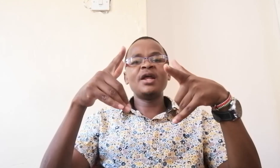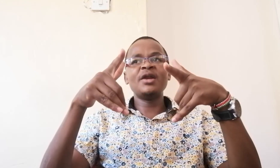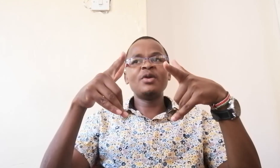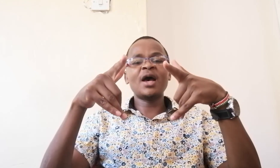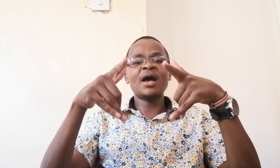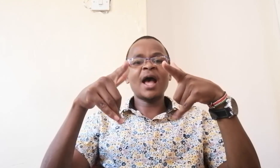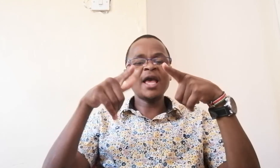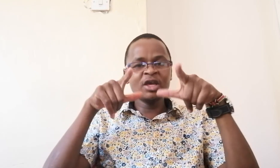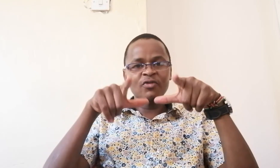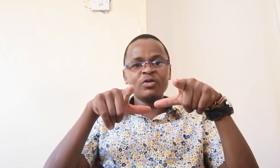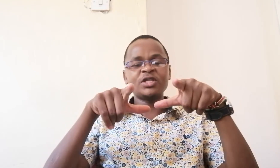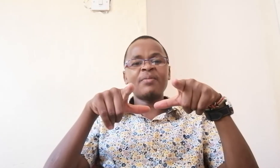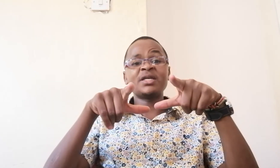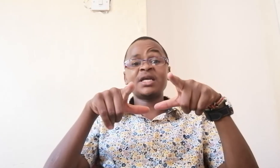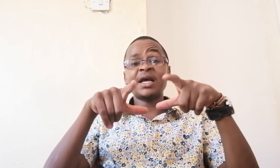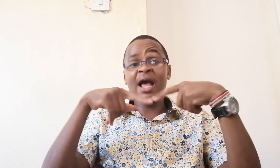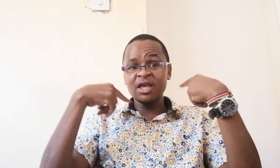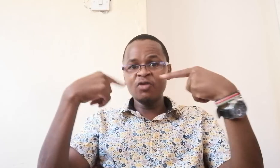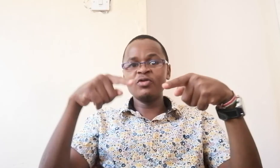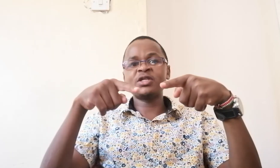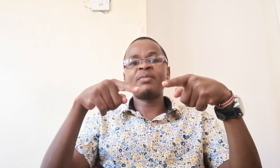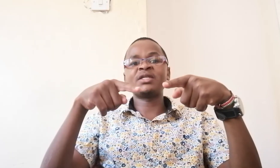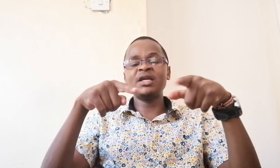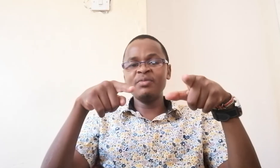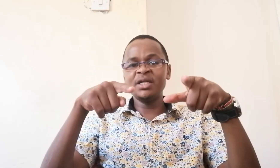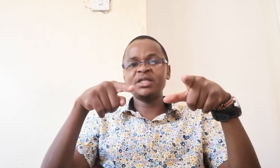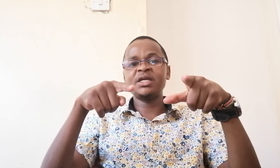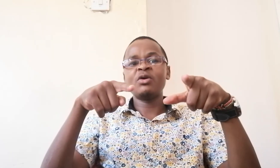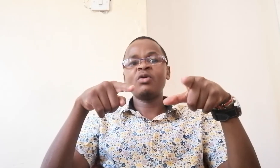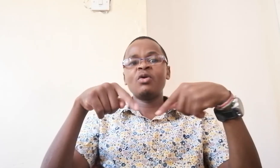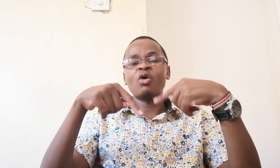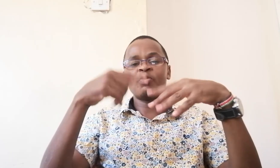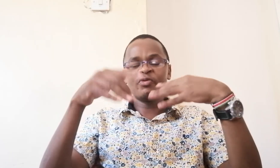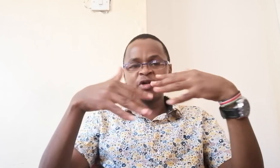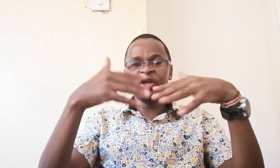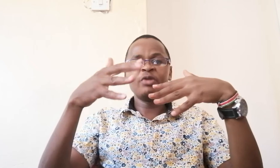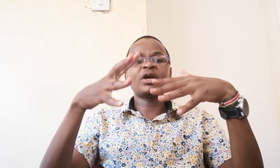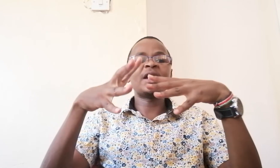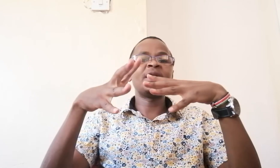Then I give you some assignment, or before then we can